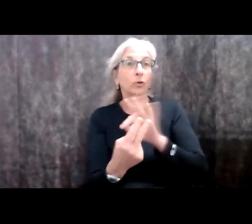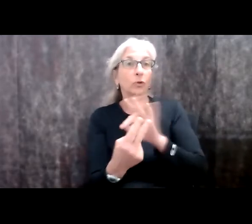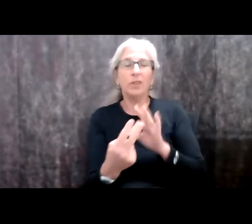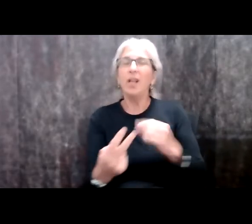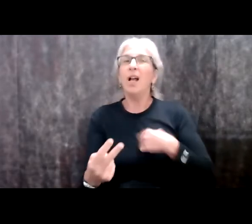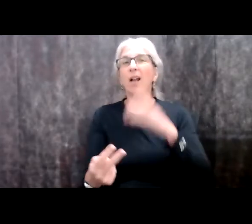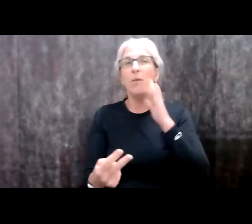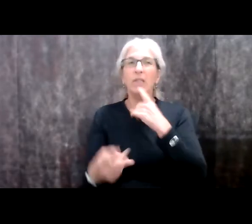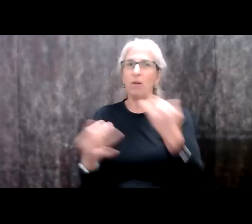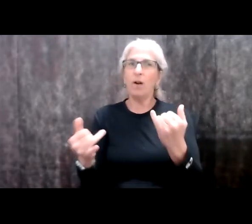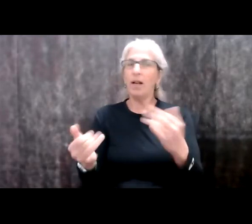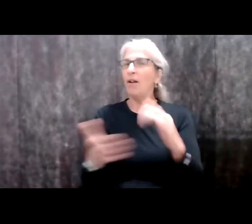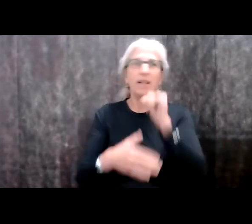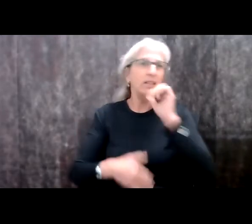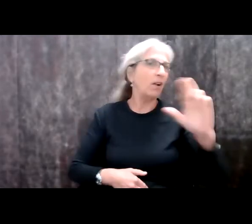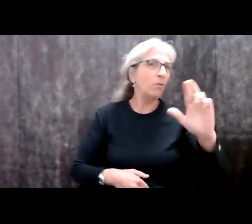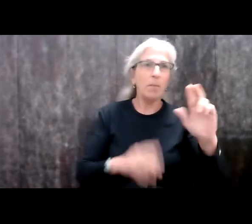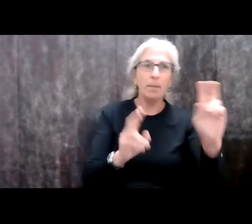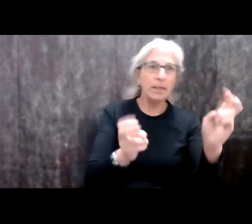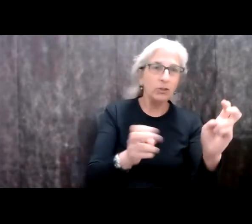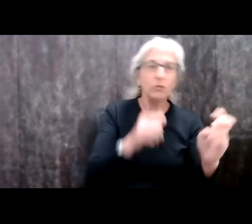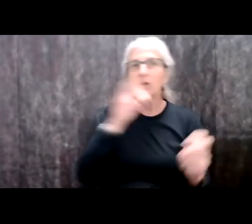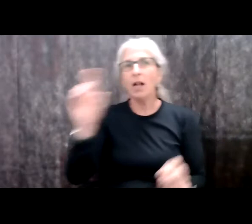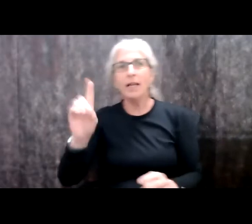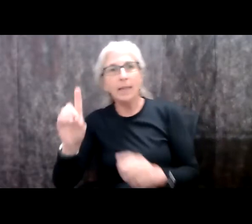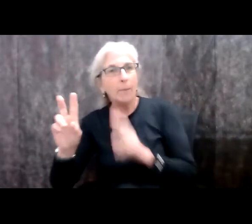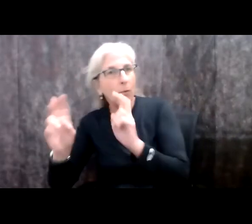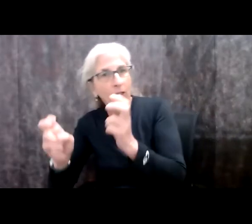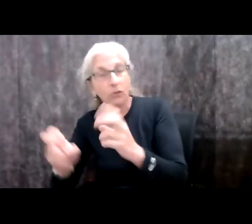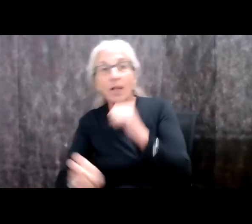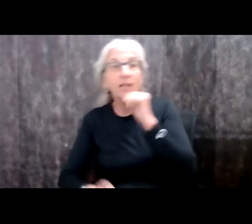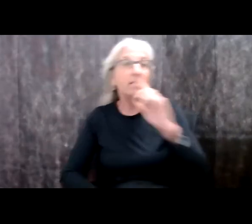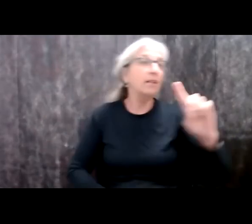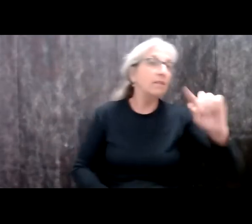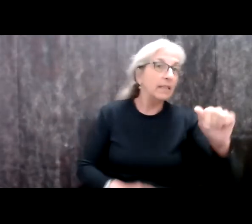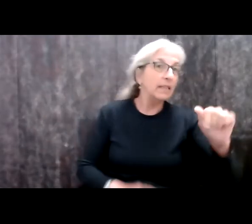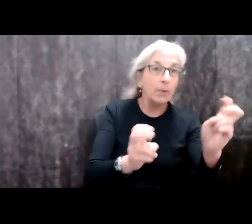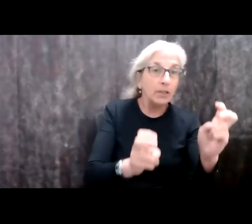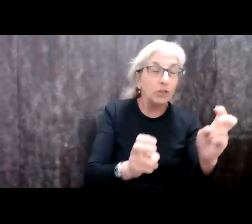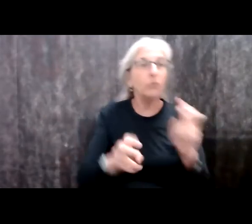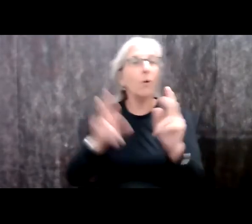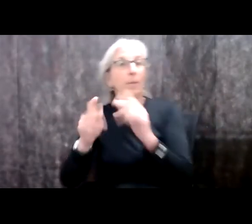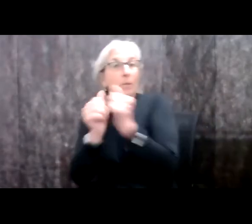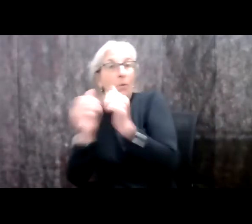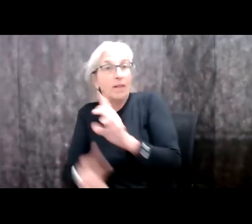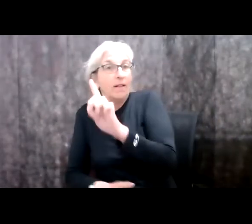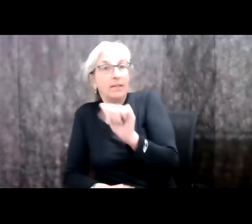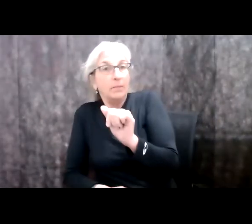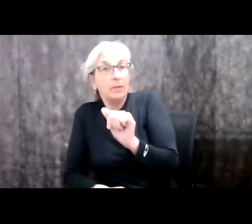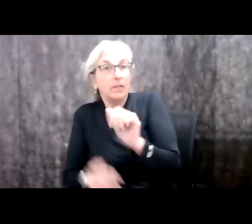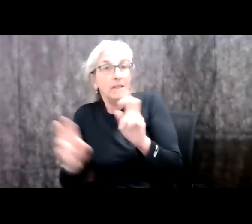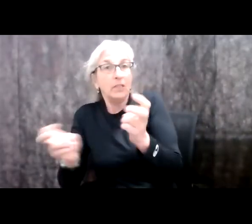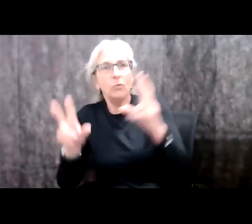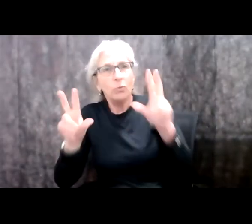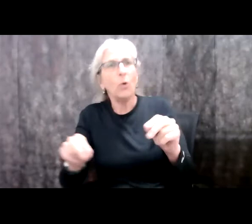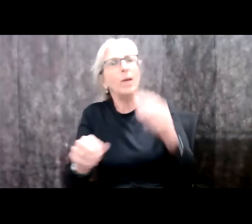or a Democrat issue. This isn't a people with disabilities or a people without disabilities issue. This is an everybody issue. And I think that we should all get